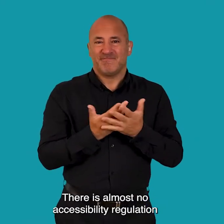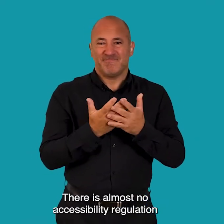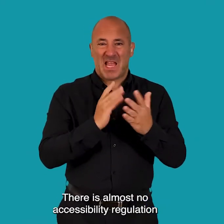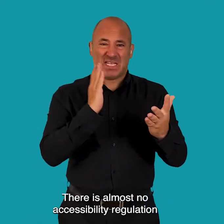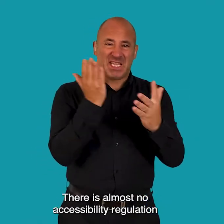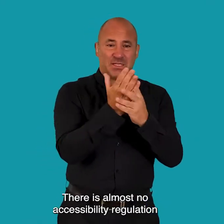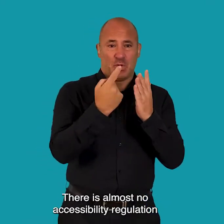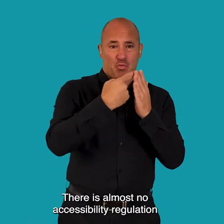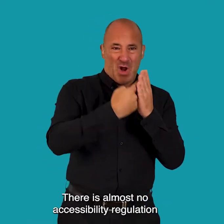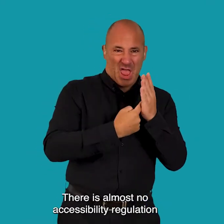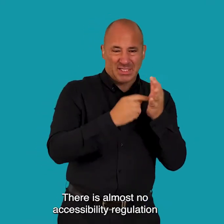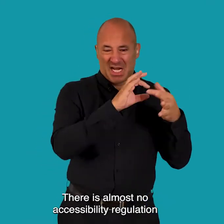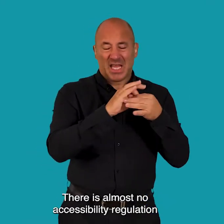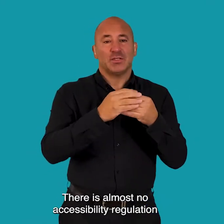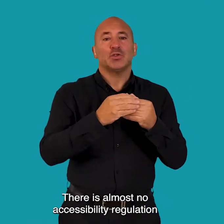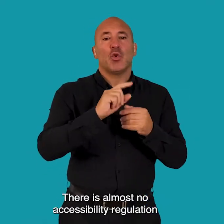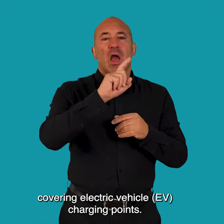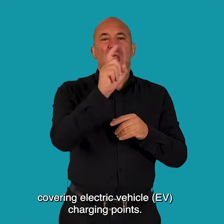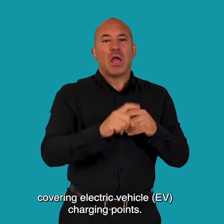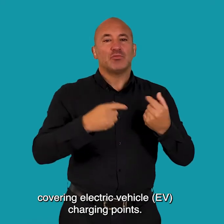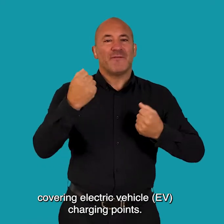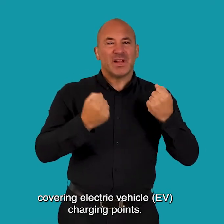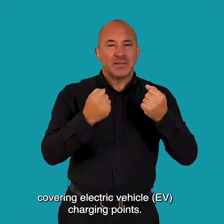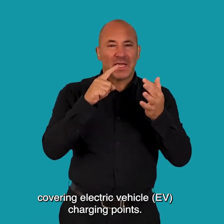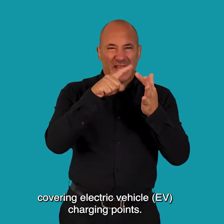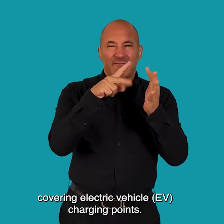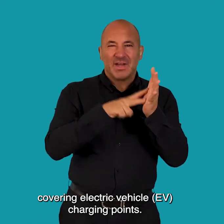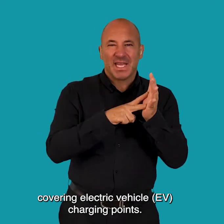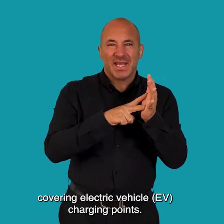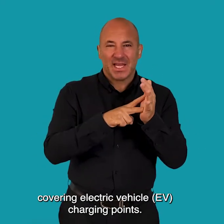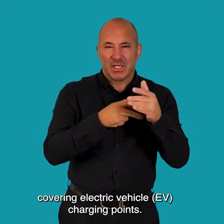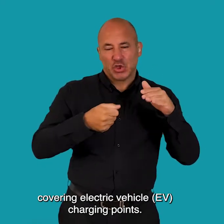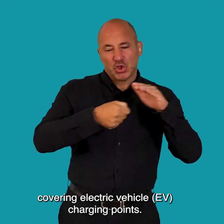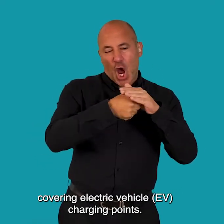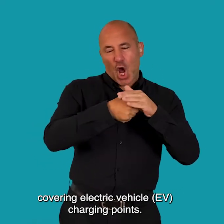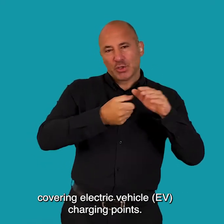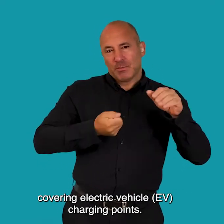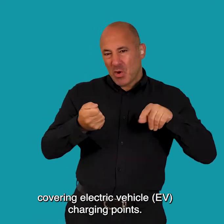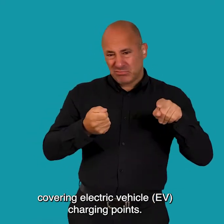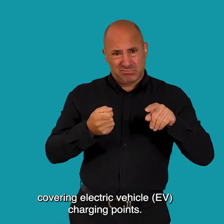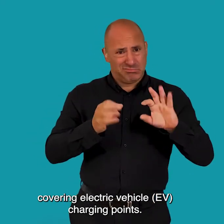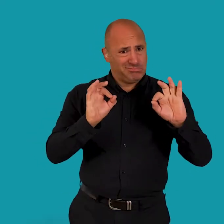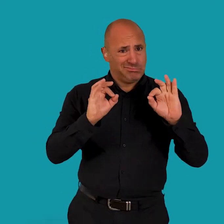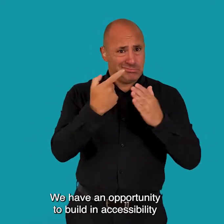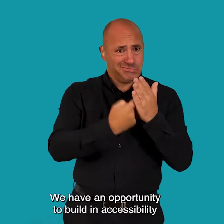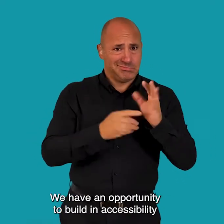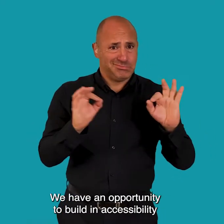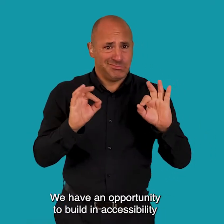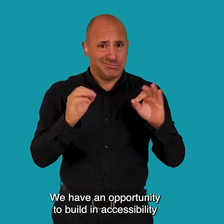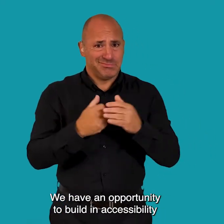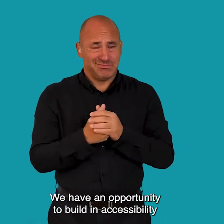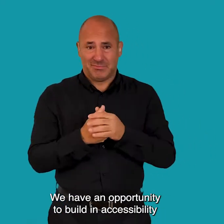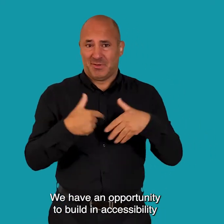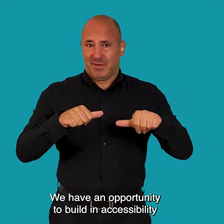no accessibility regulation covering electric vehicle (EV) charging points. We have an opportunity to build